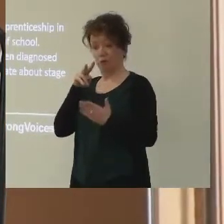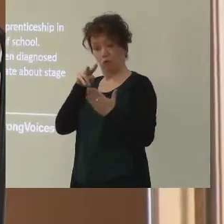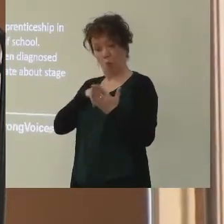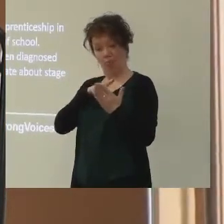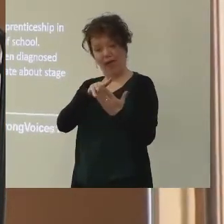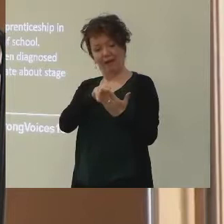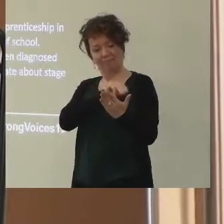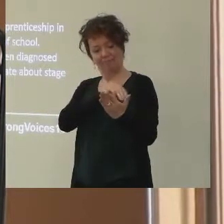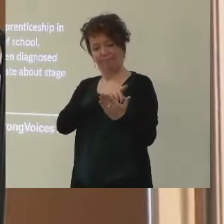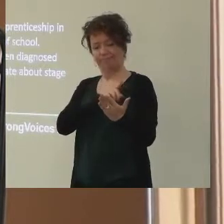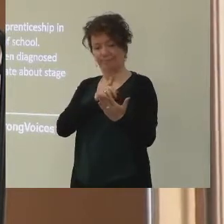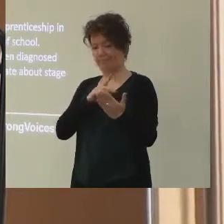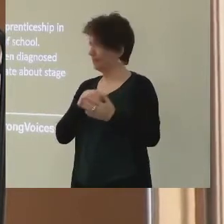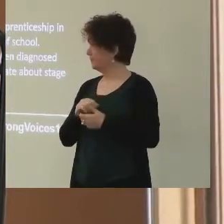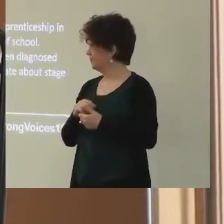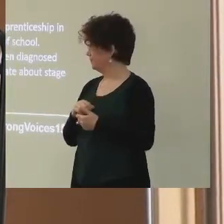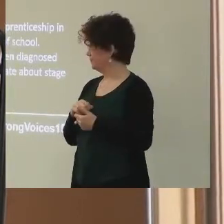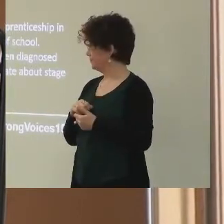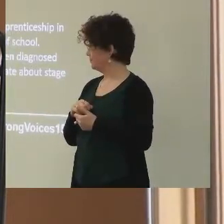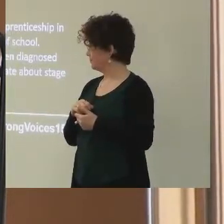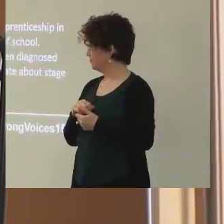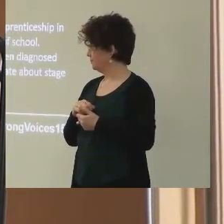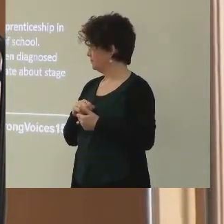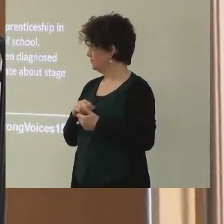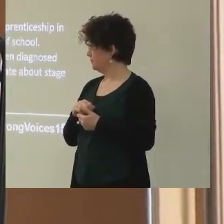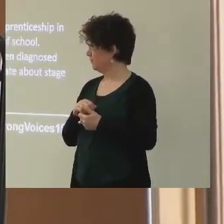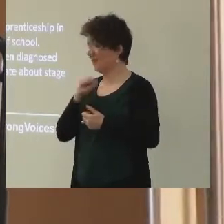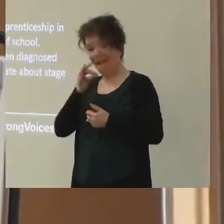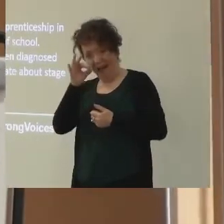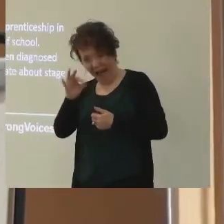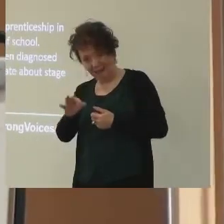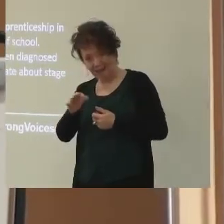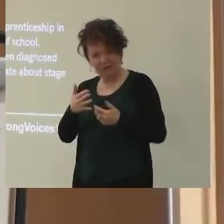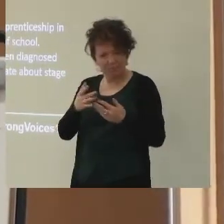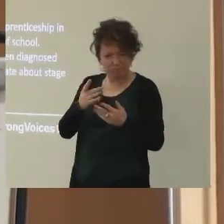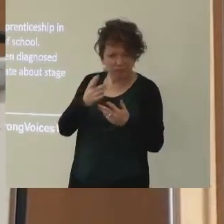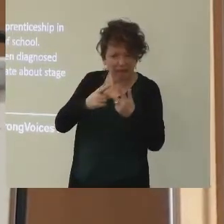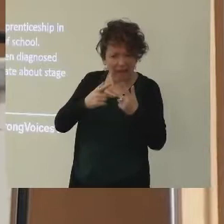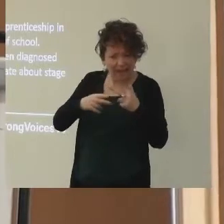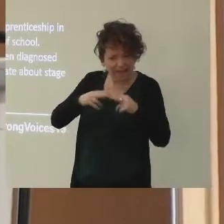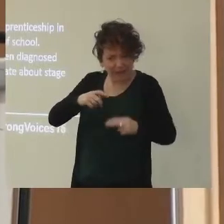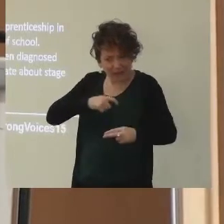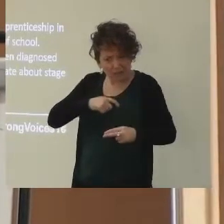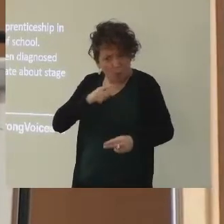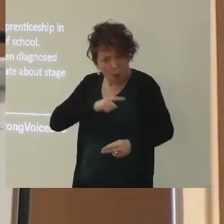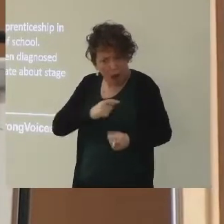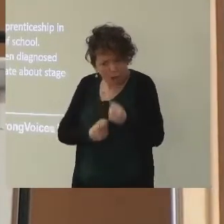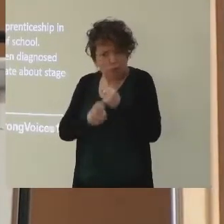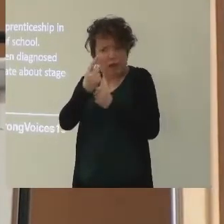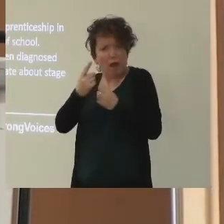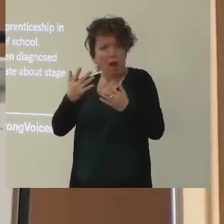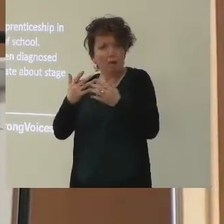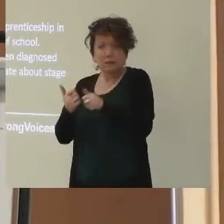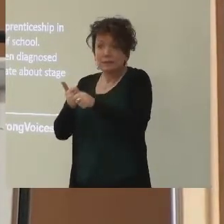that we've looked at as a consortium, is kind of asking what the triggers might be. Have they found any support mechanisms,